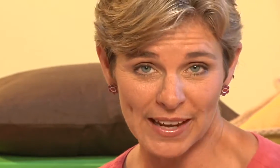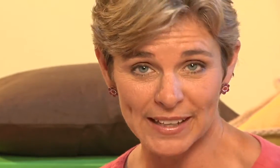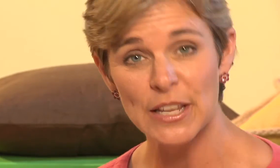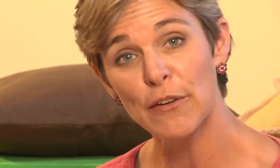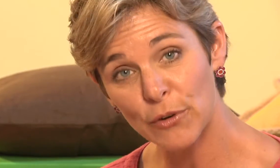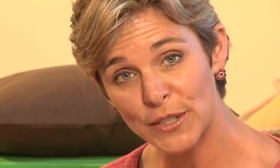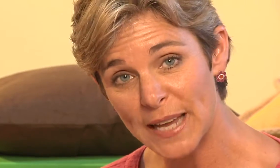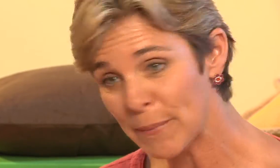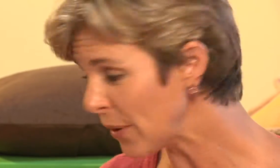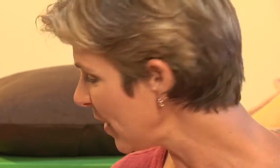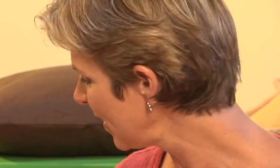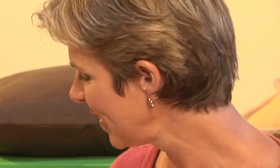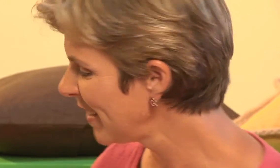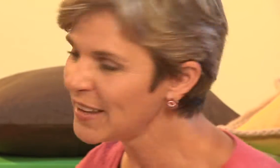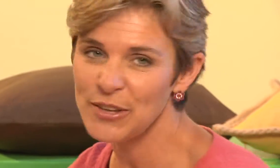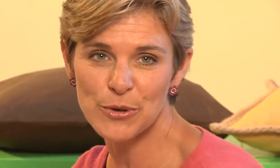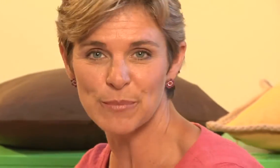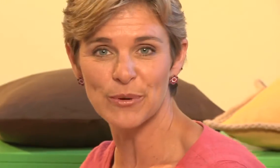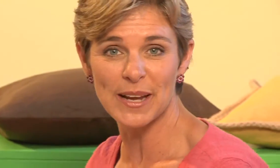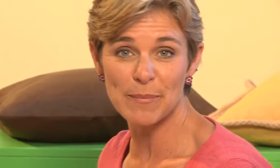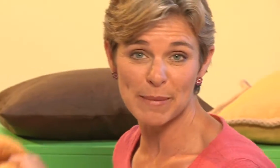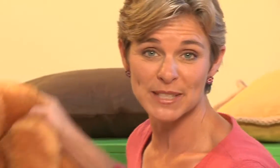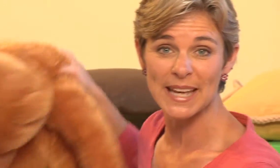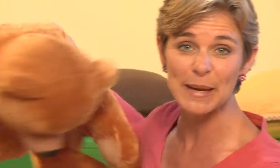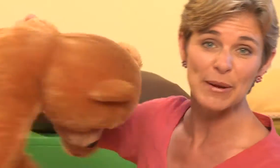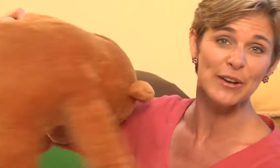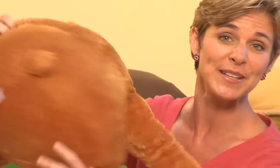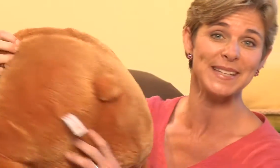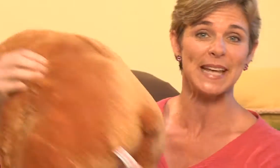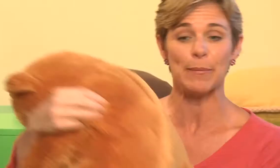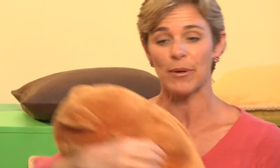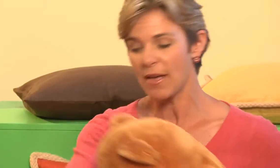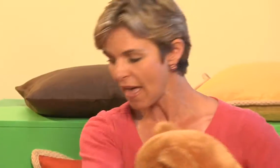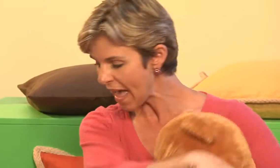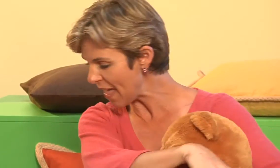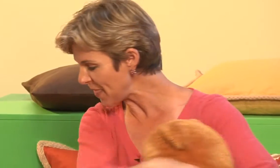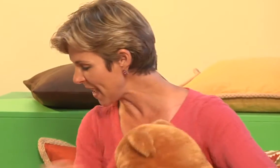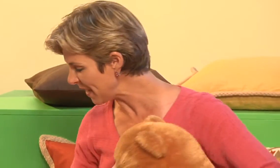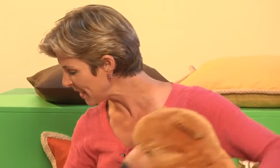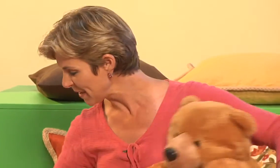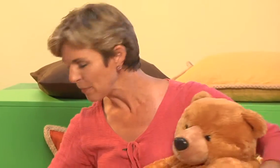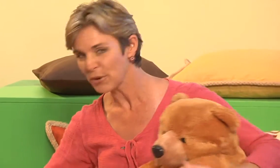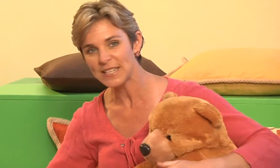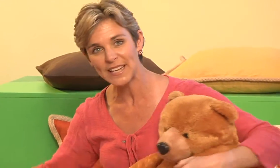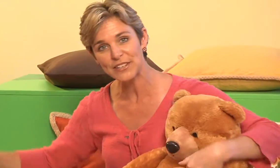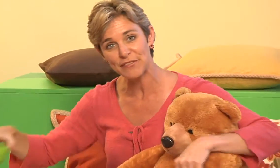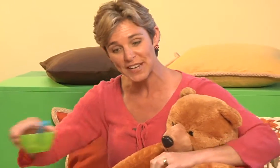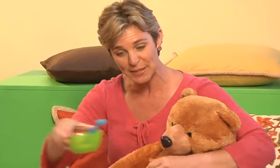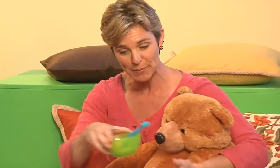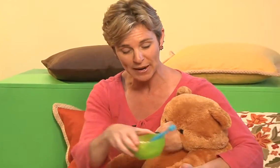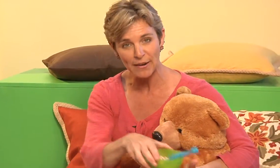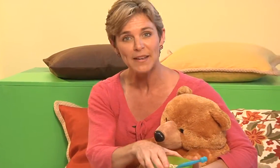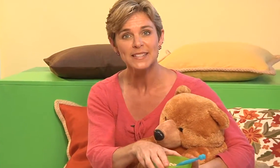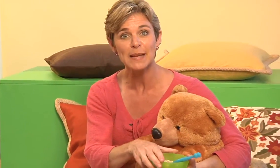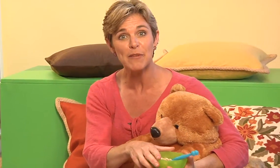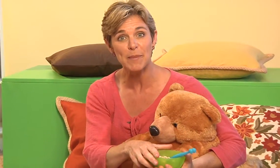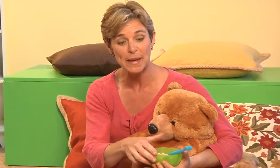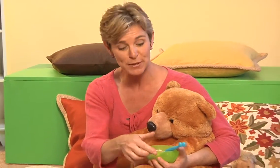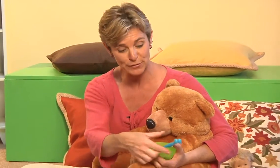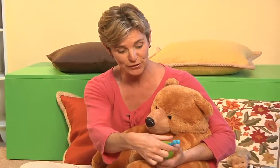things. For example, you could bring baby's teddy bear to the table and then pretend to feed the bear some of baby's